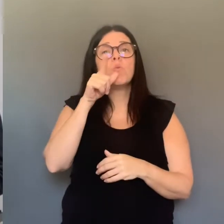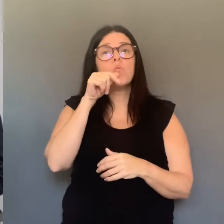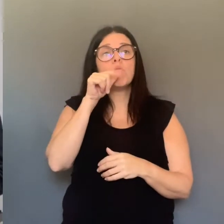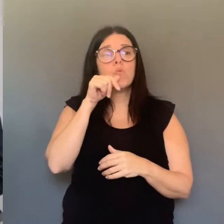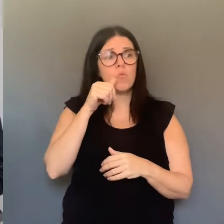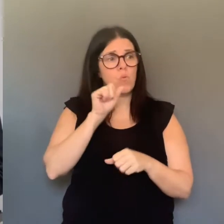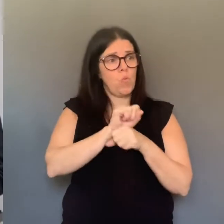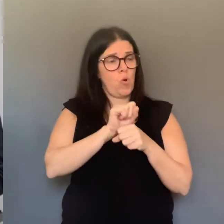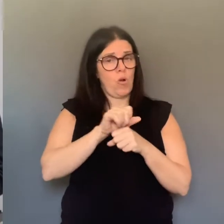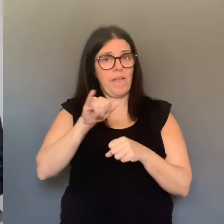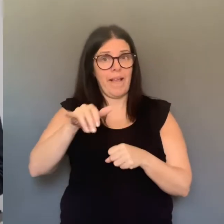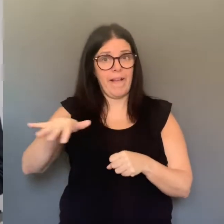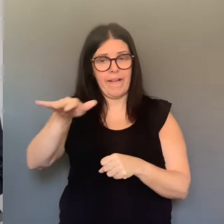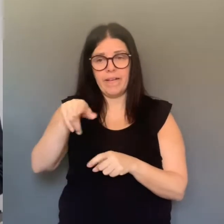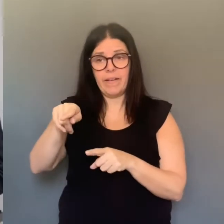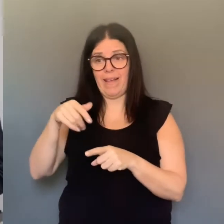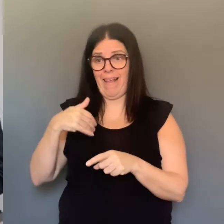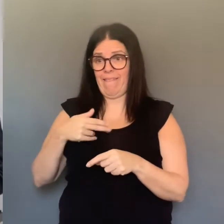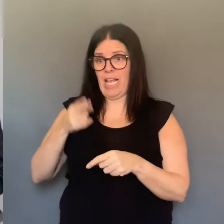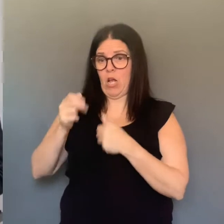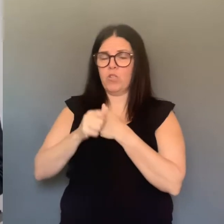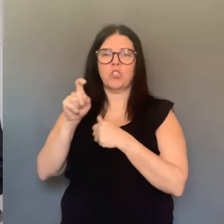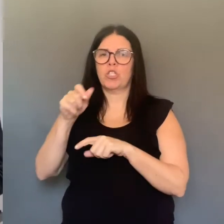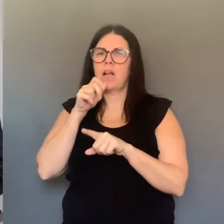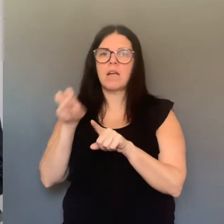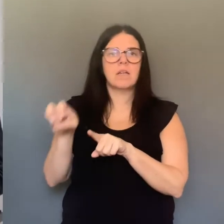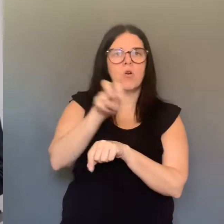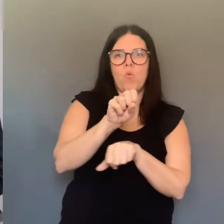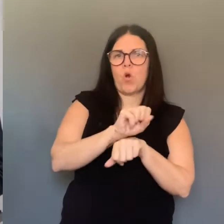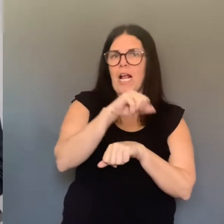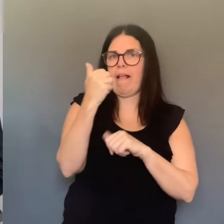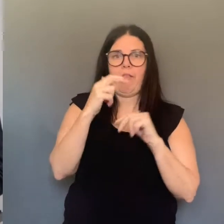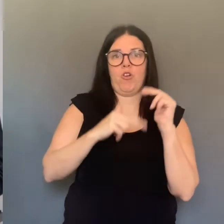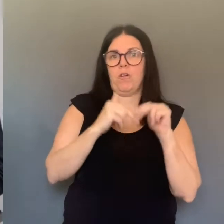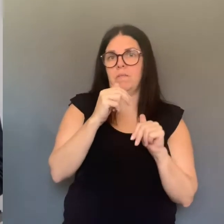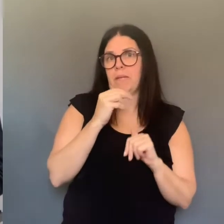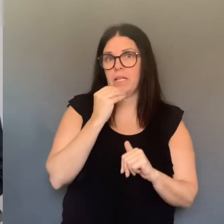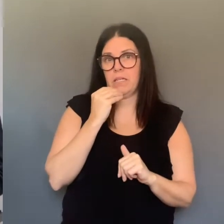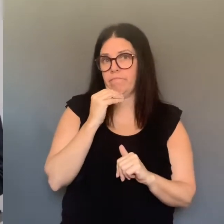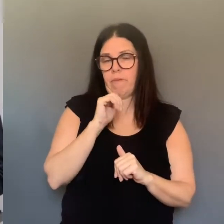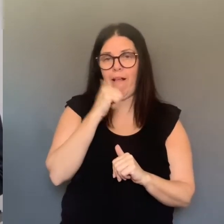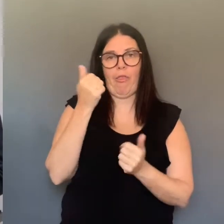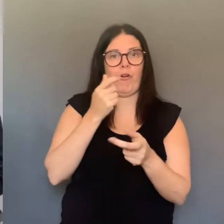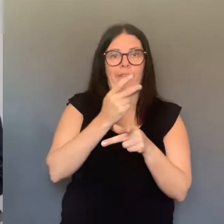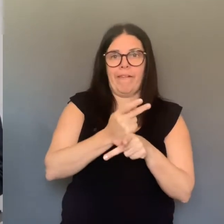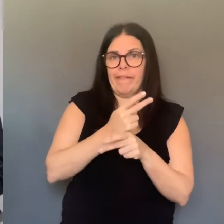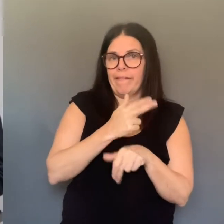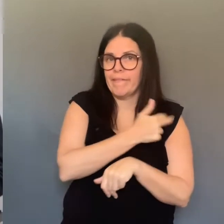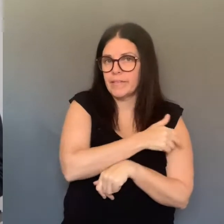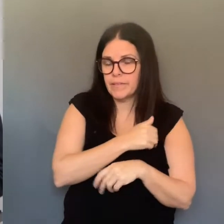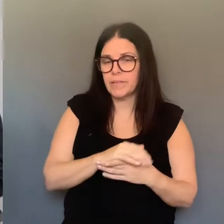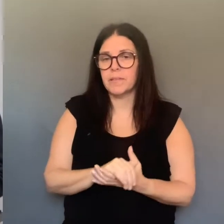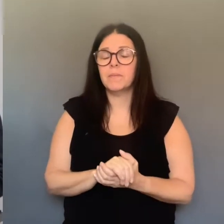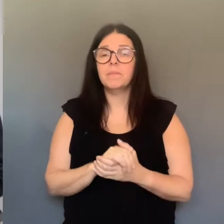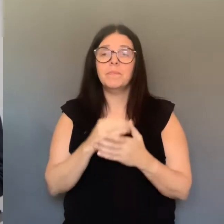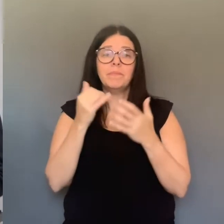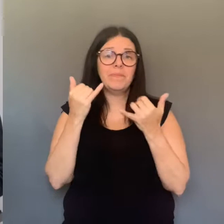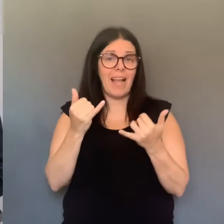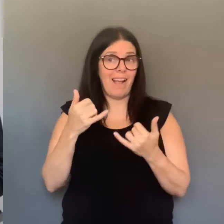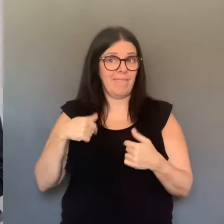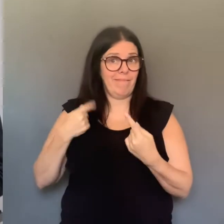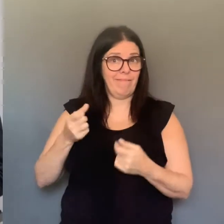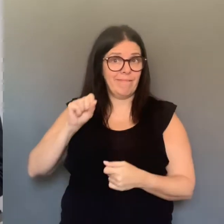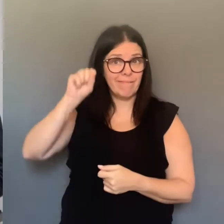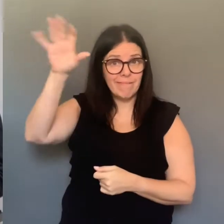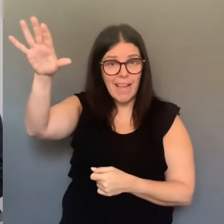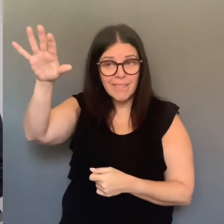and the potential delay in getting some of these results back, we must prioritize these testing for those individuals where having a positive diagnosis will have an impact